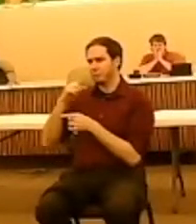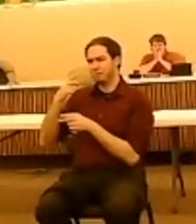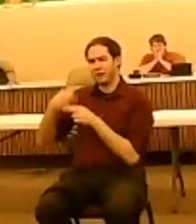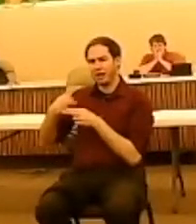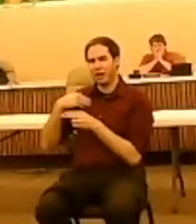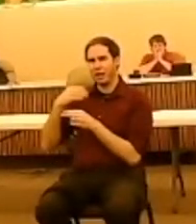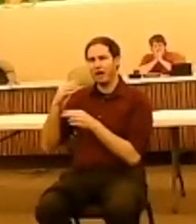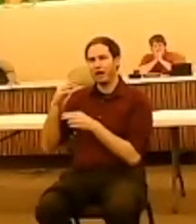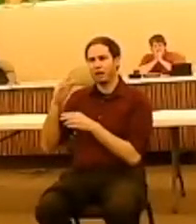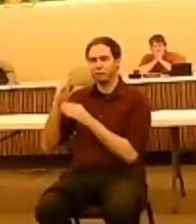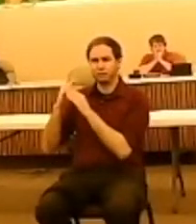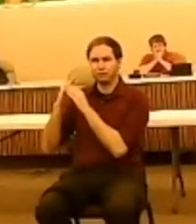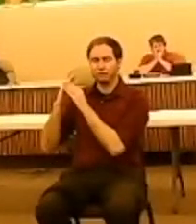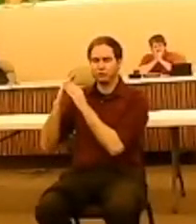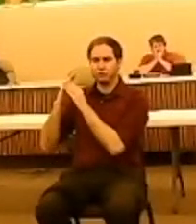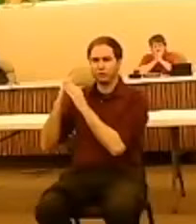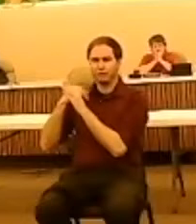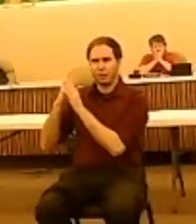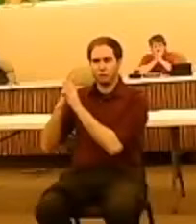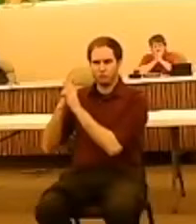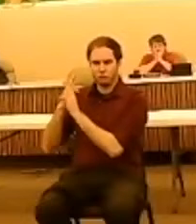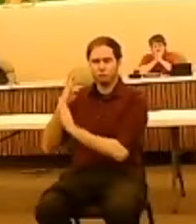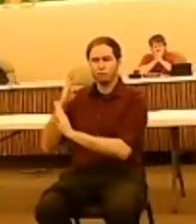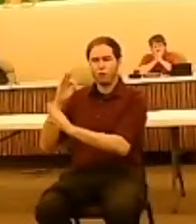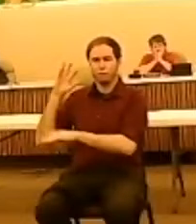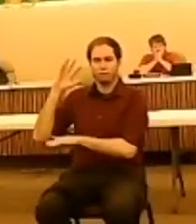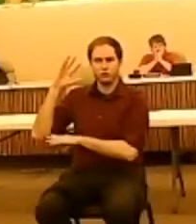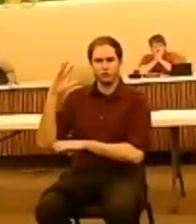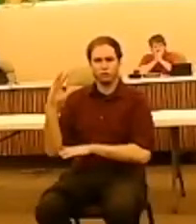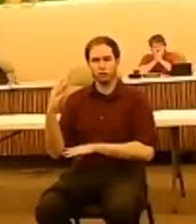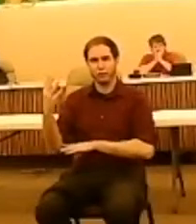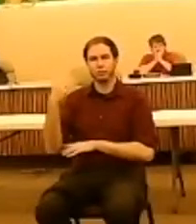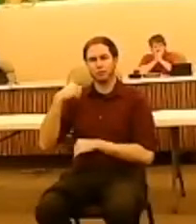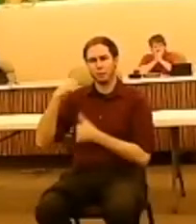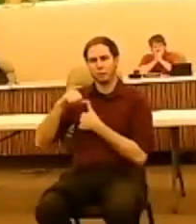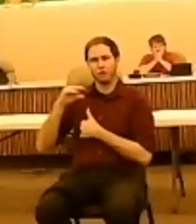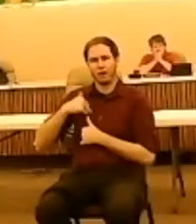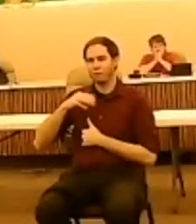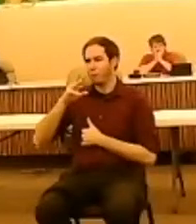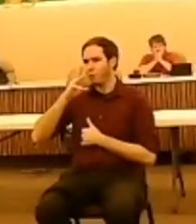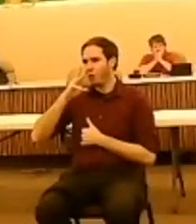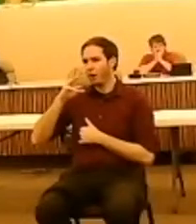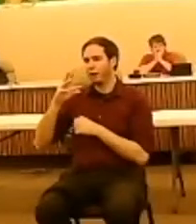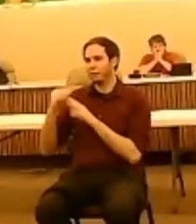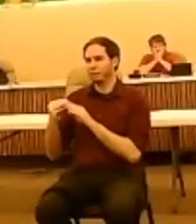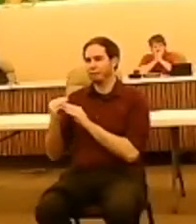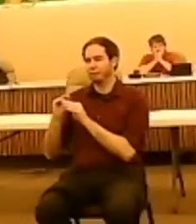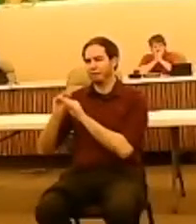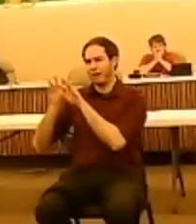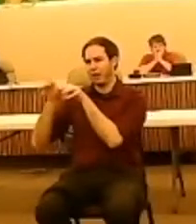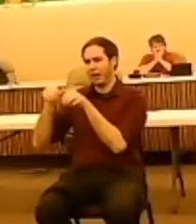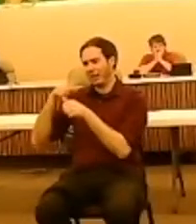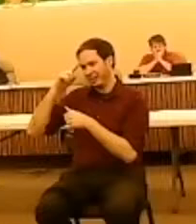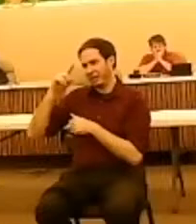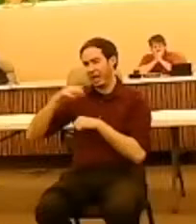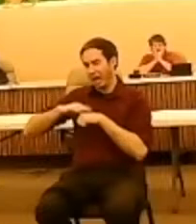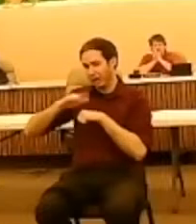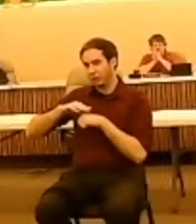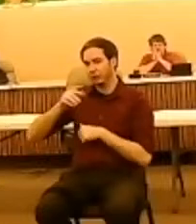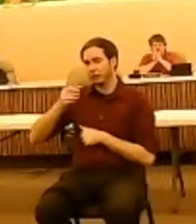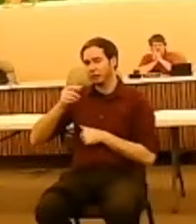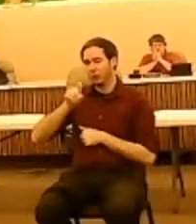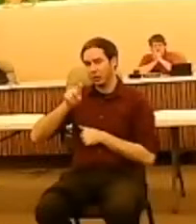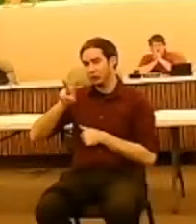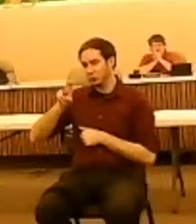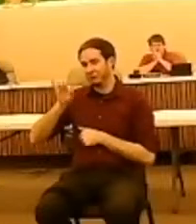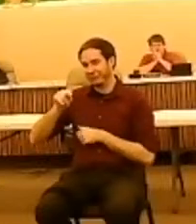he put in himself because we were having the water problem there. I think he would want it at least a couple 100 feet. I'm talking for him,